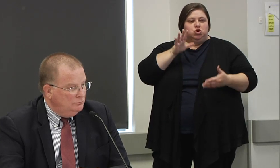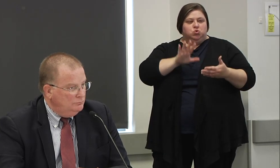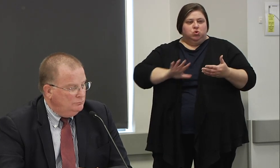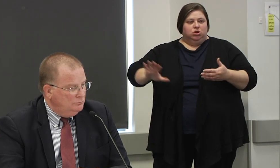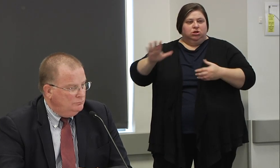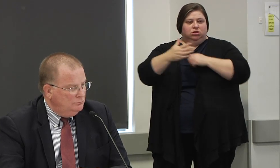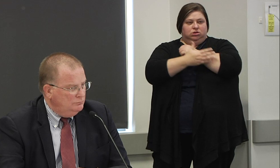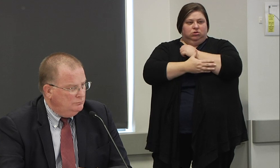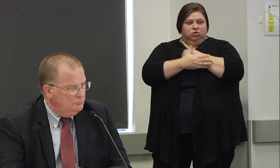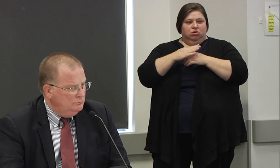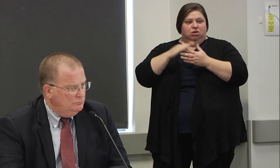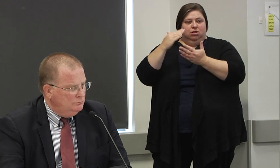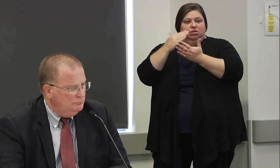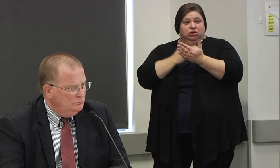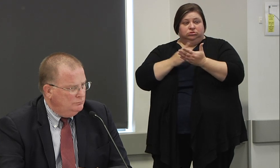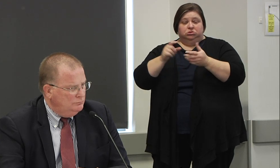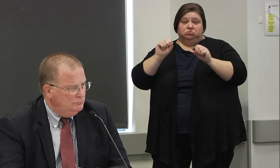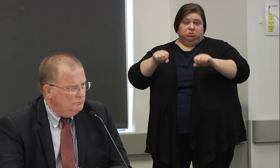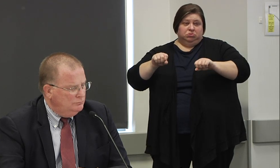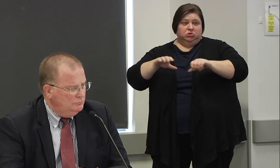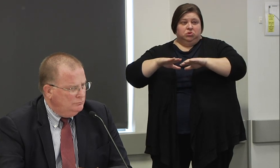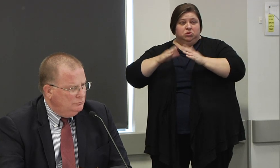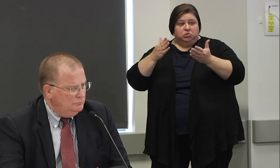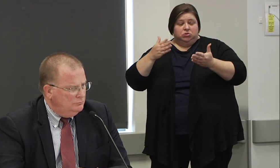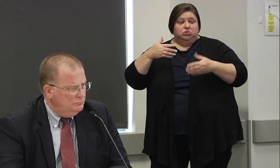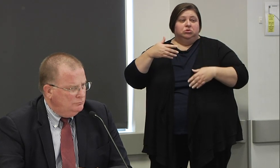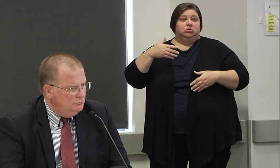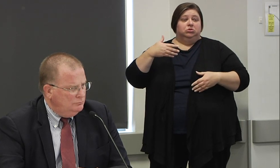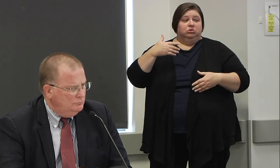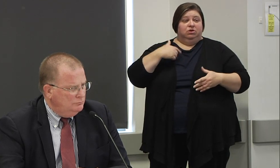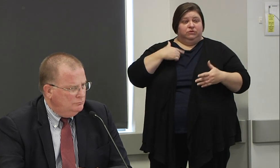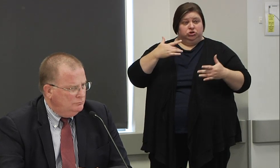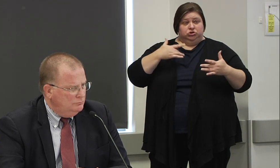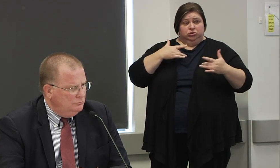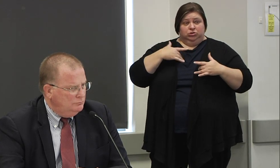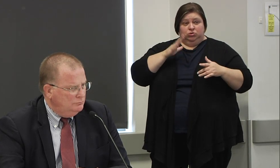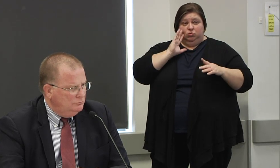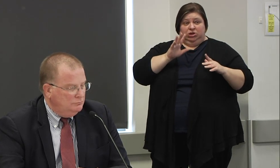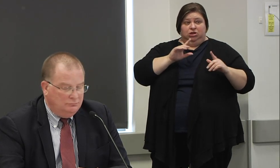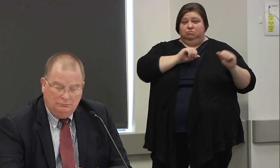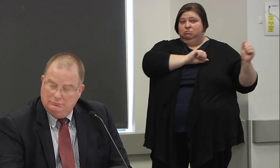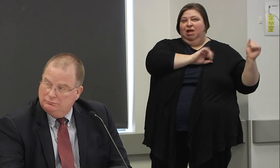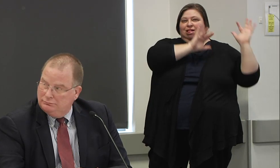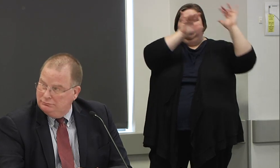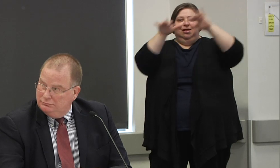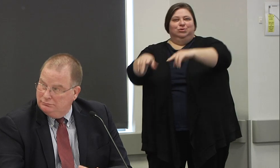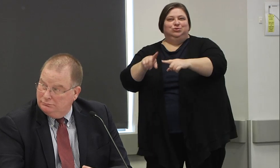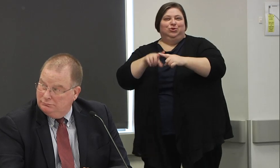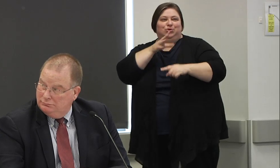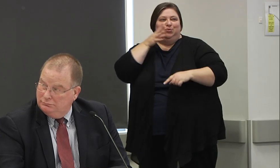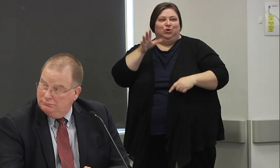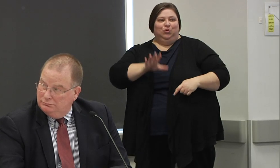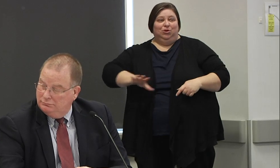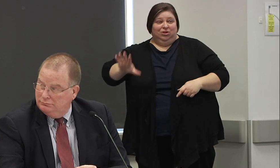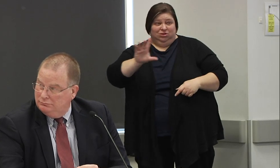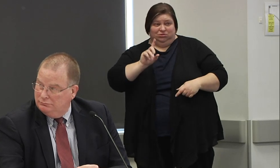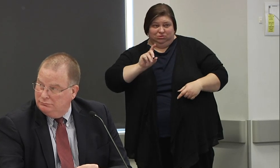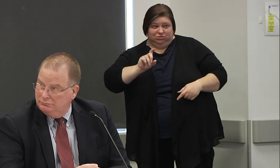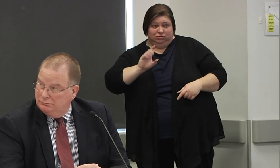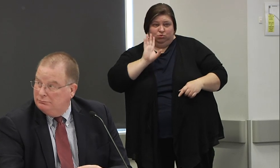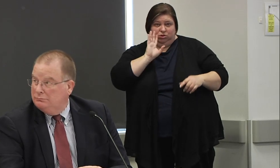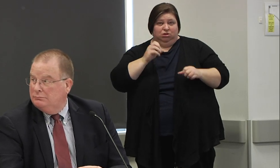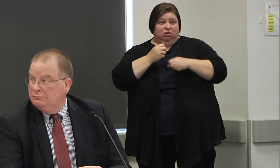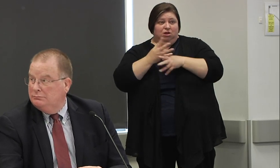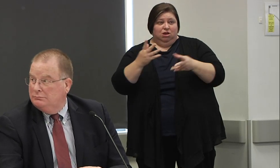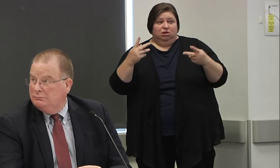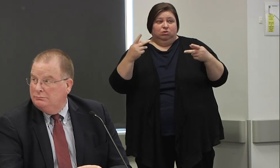sooner. Is there a concern that people will sort of flood those areas and create an additional problem? Or are we thinking that both counties